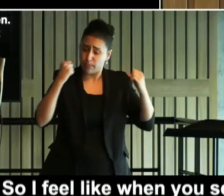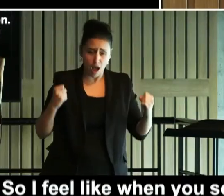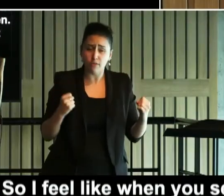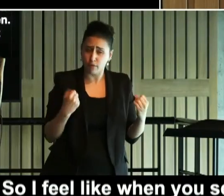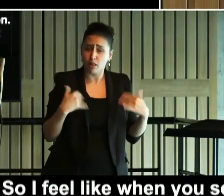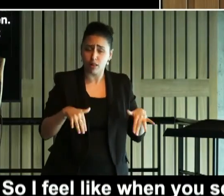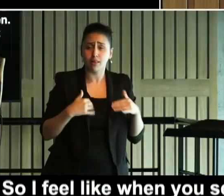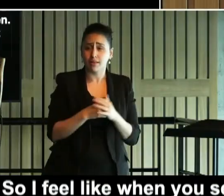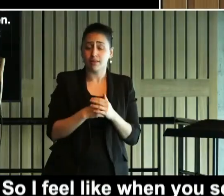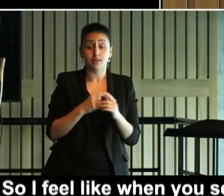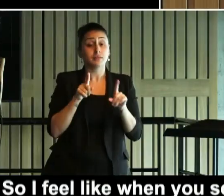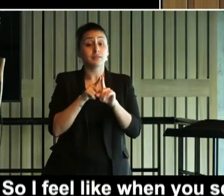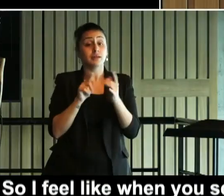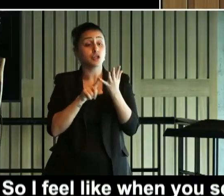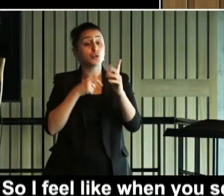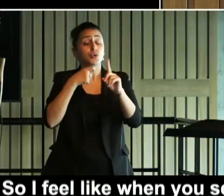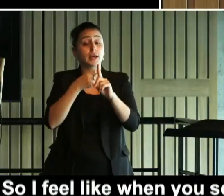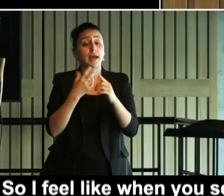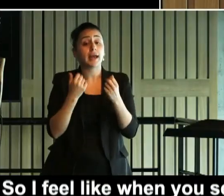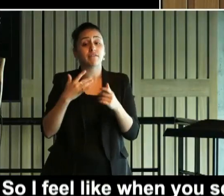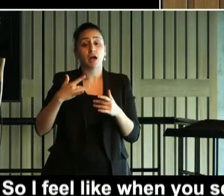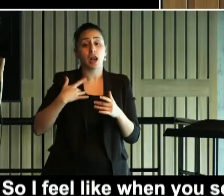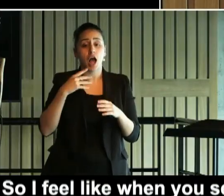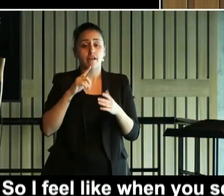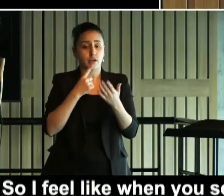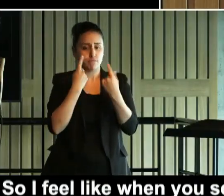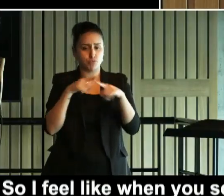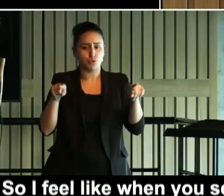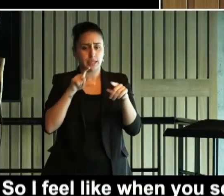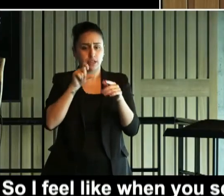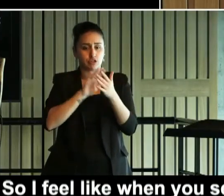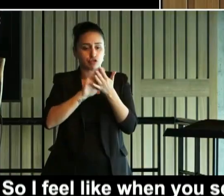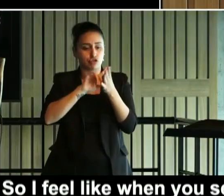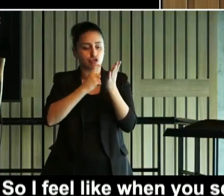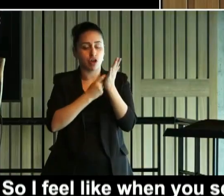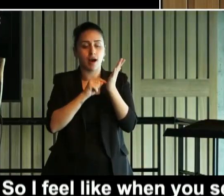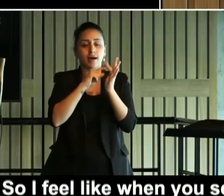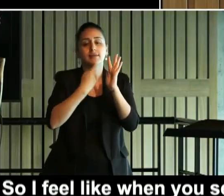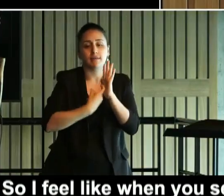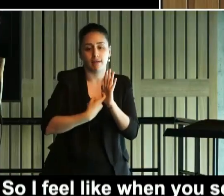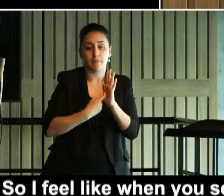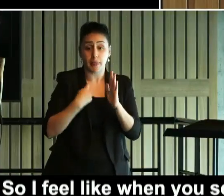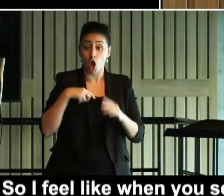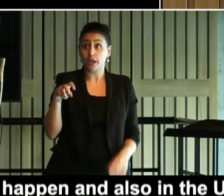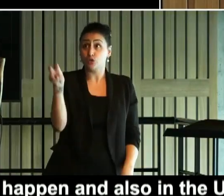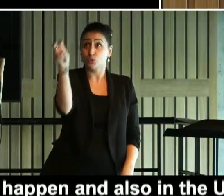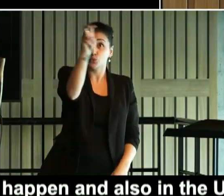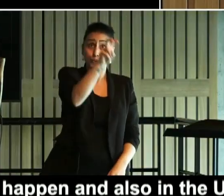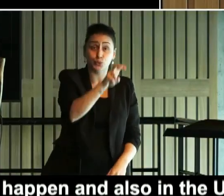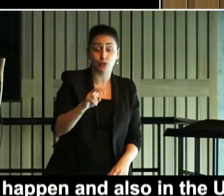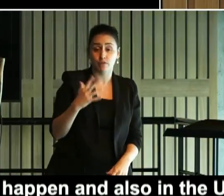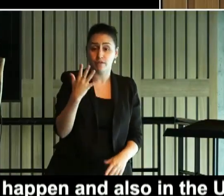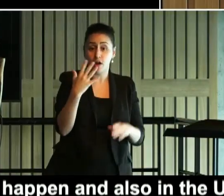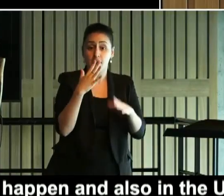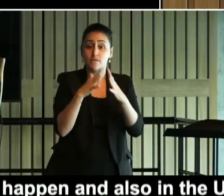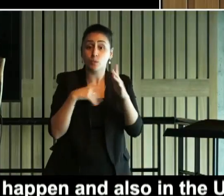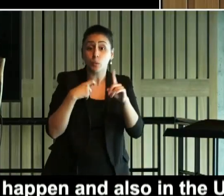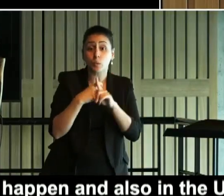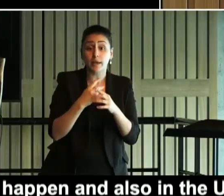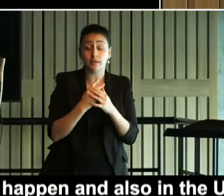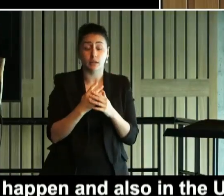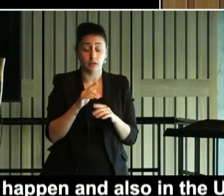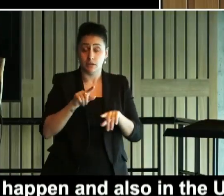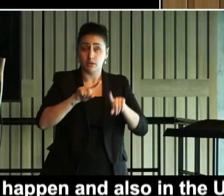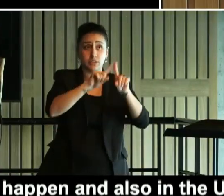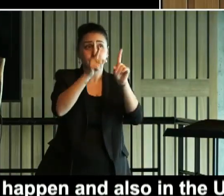they have a great live music charter where I toured around for 5 weeks, and I was able to look at all the different venues I was going